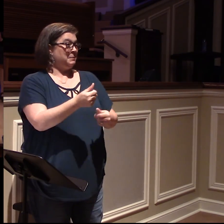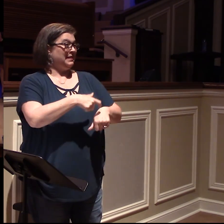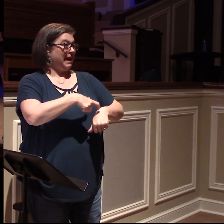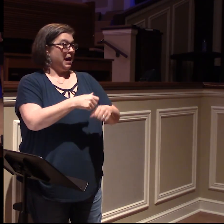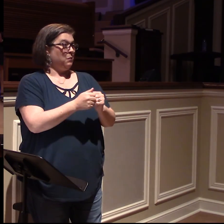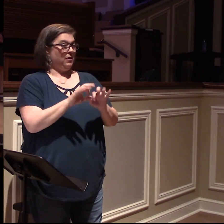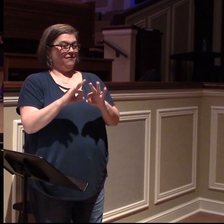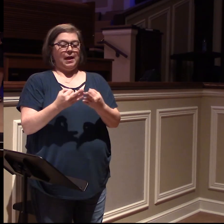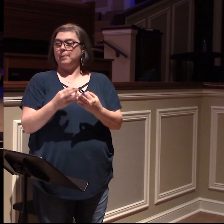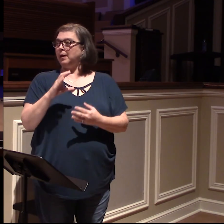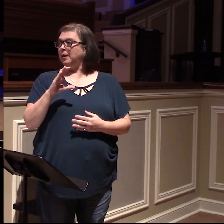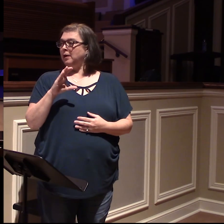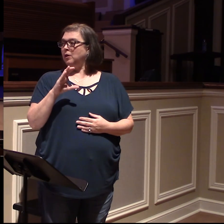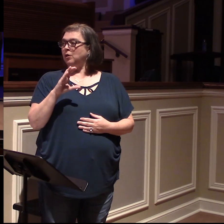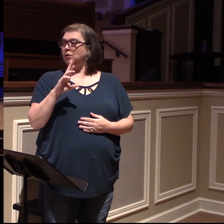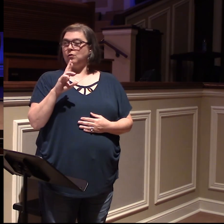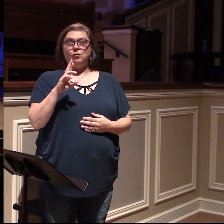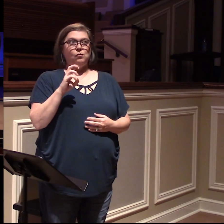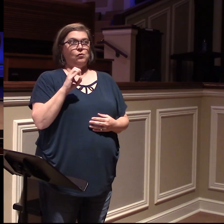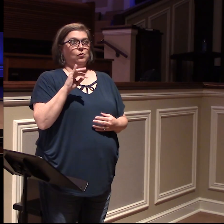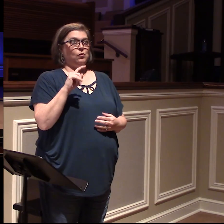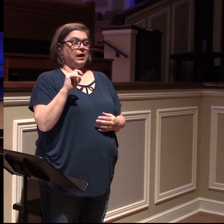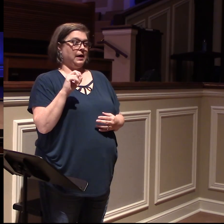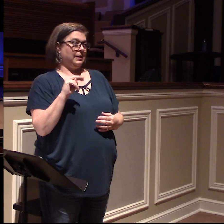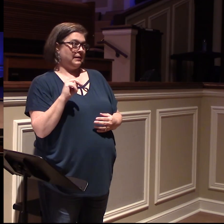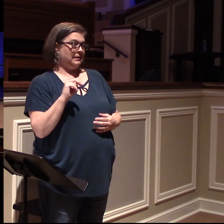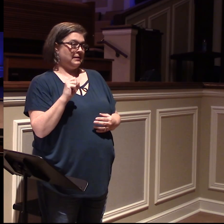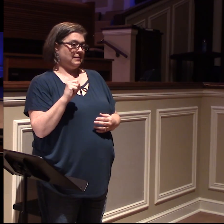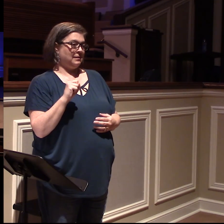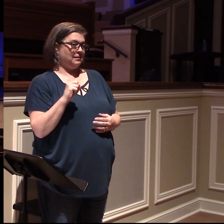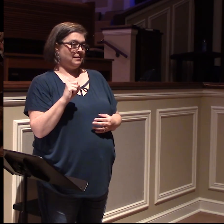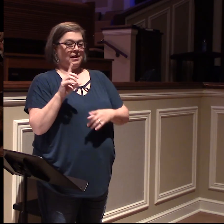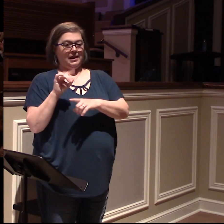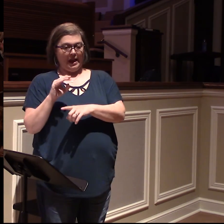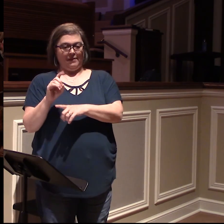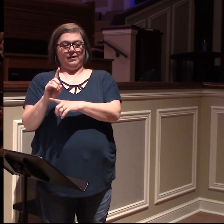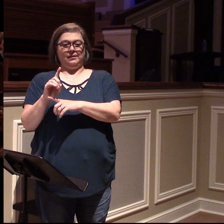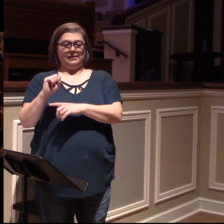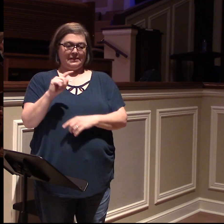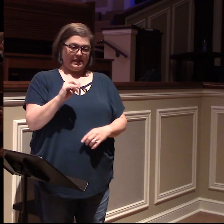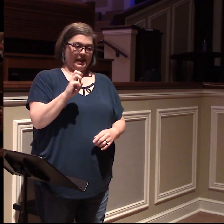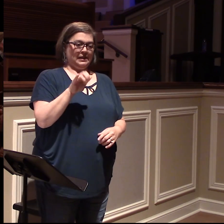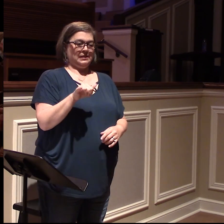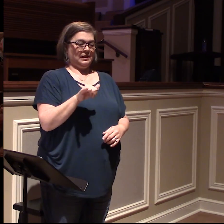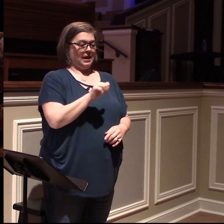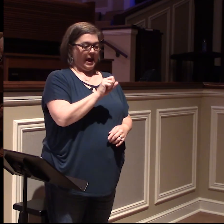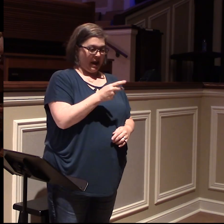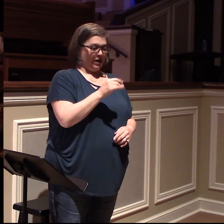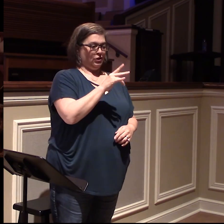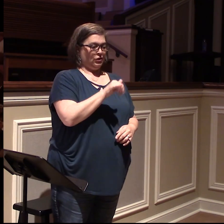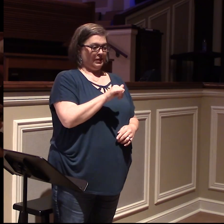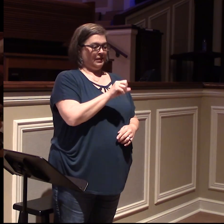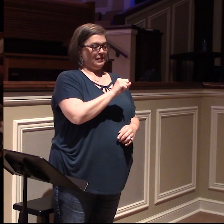the Creightons. And so I've got four cards. I want to get them all right. So it's David and Stacy and Ashley and Sabrina. Y'all come stand with me